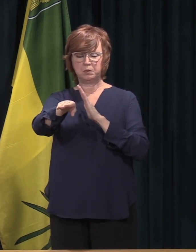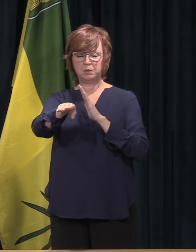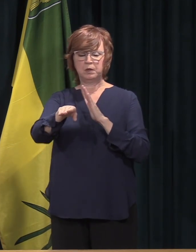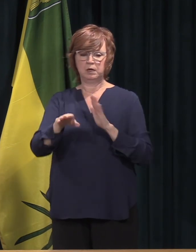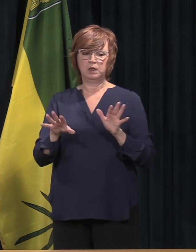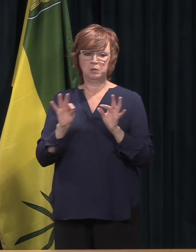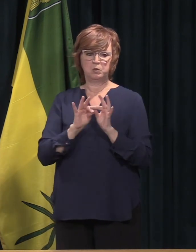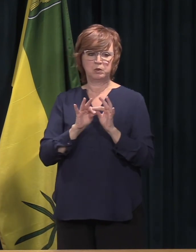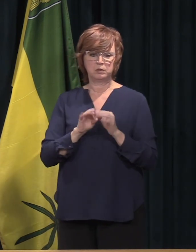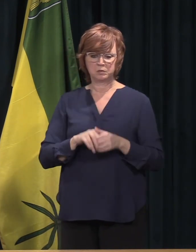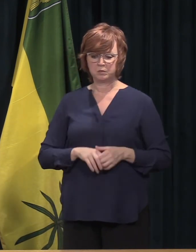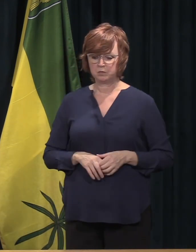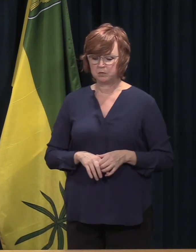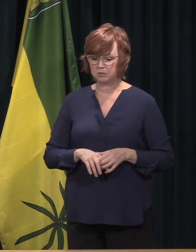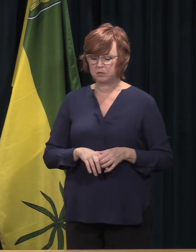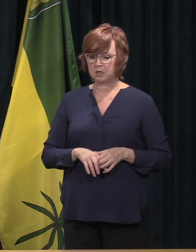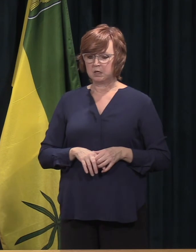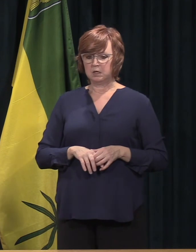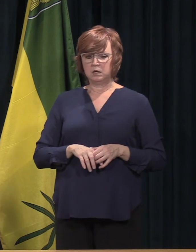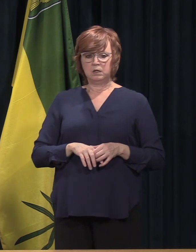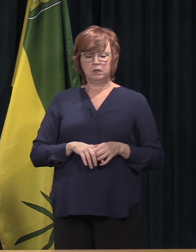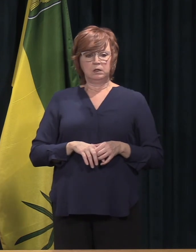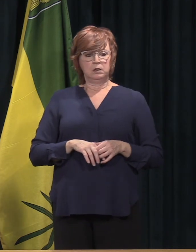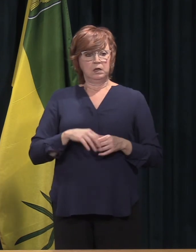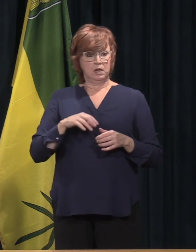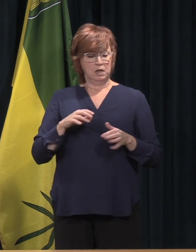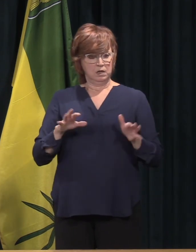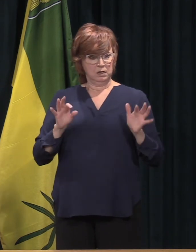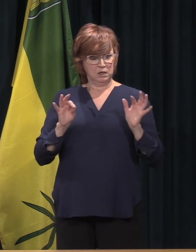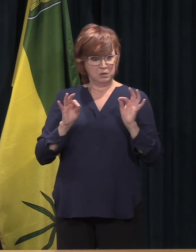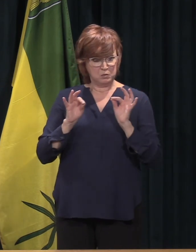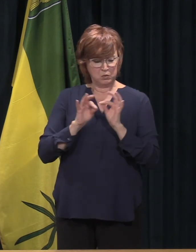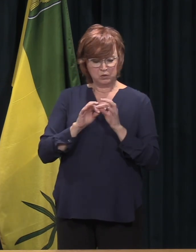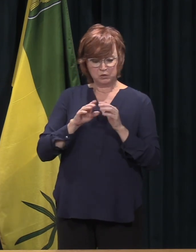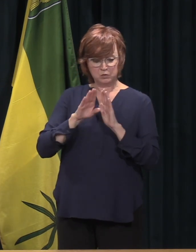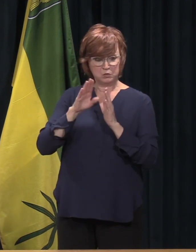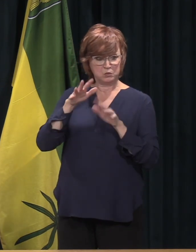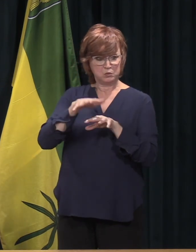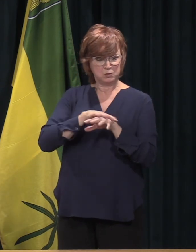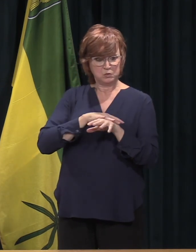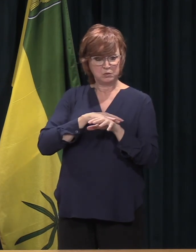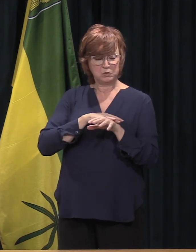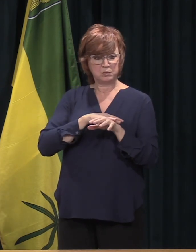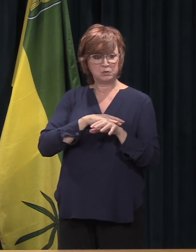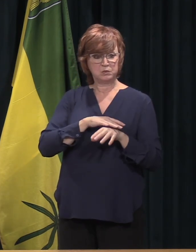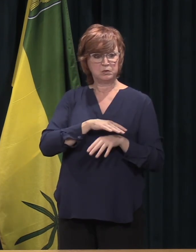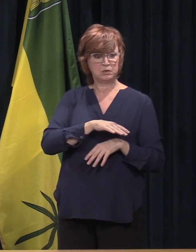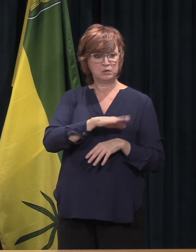force of infection? That's not really very clear because daycare is not the incubators of